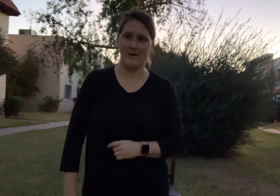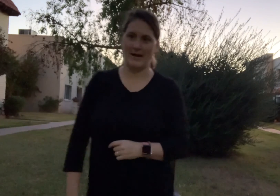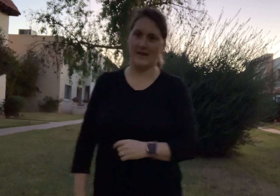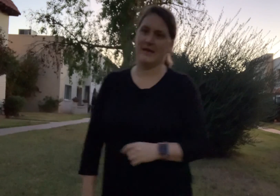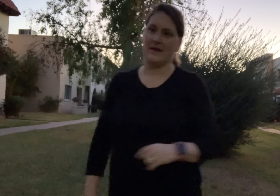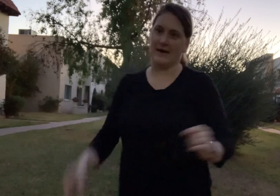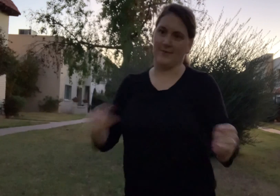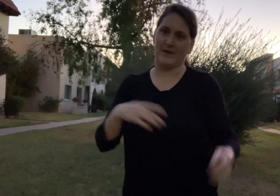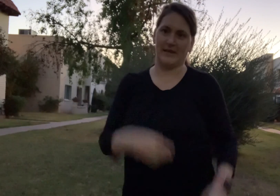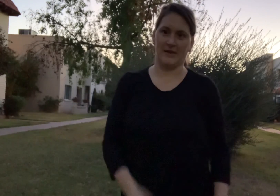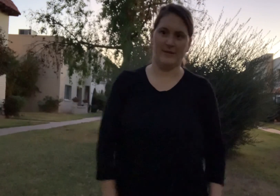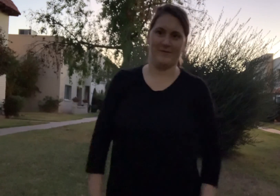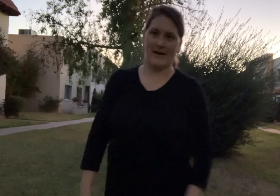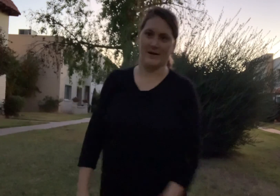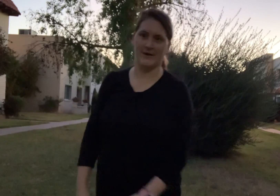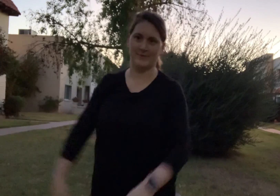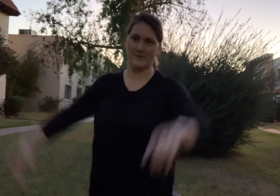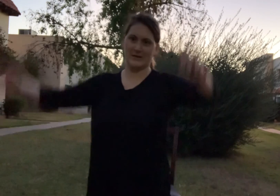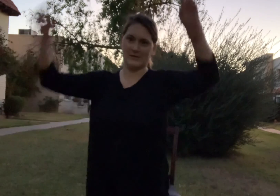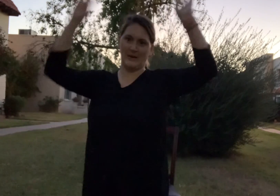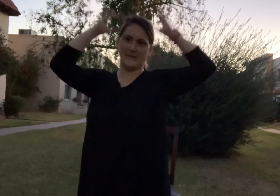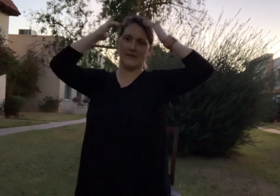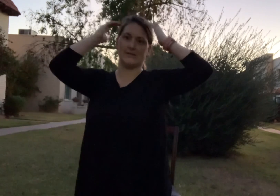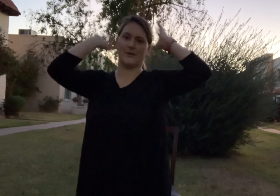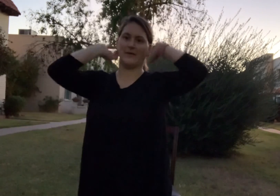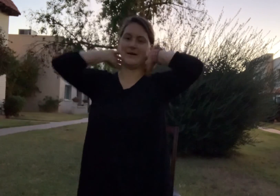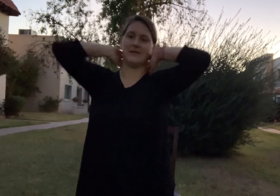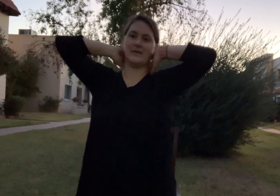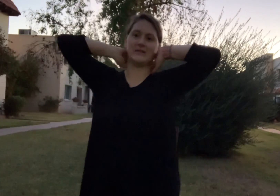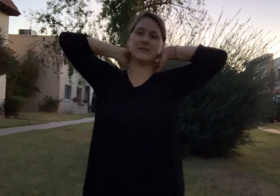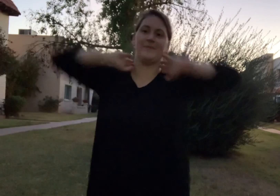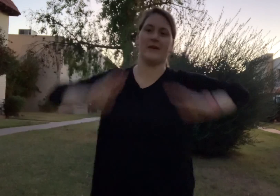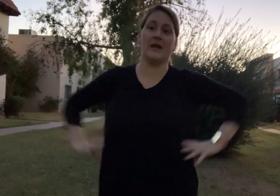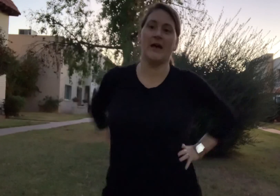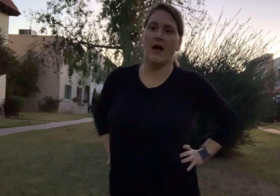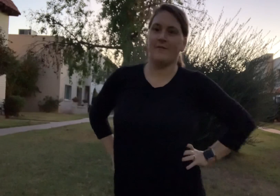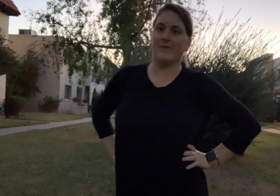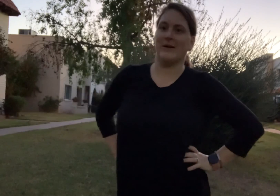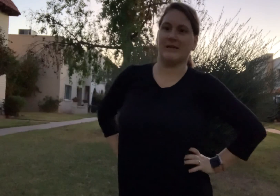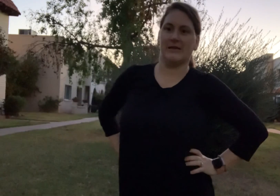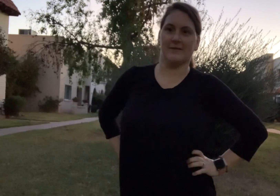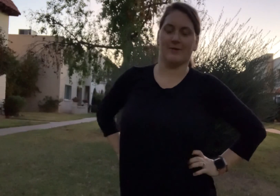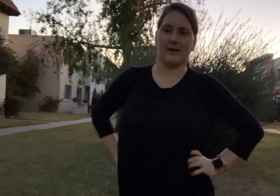what. Make it a little bit fun. Maybe just put on like some Mickey Mouse ears or something from my days of working